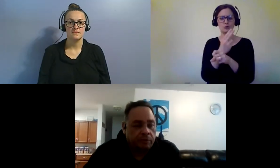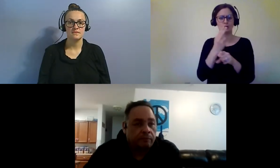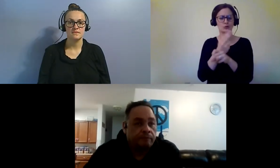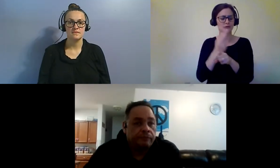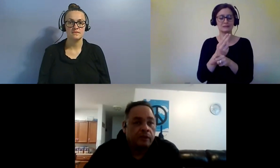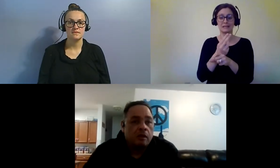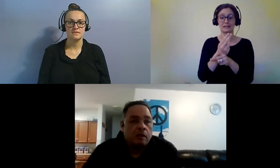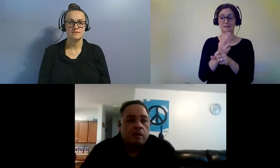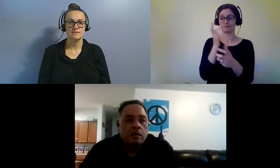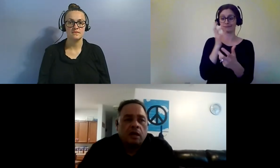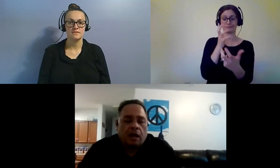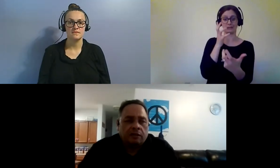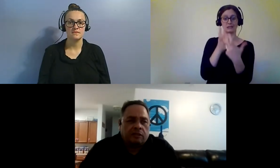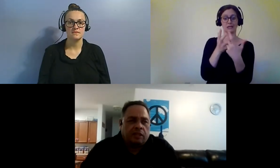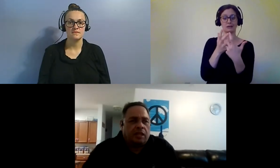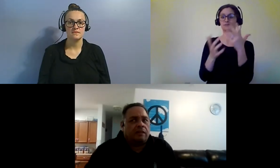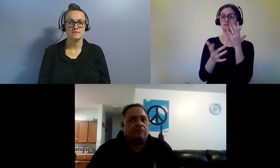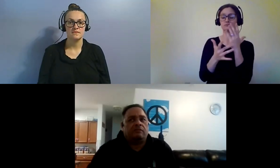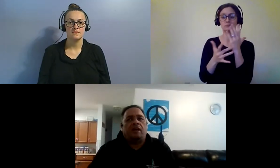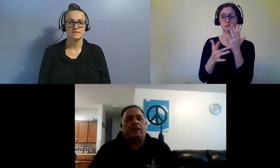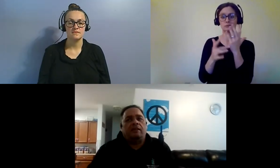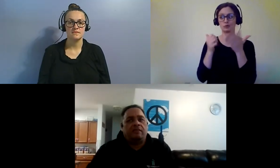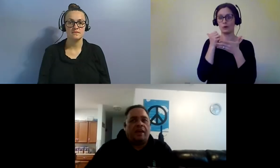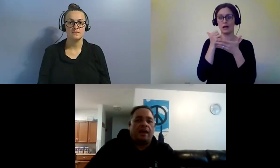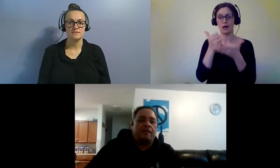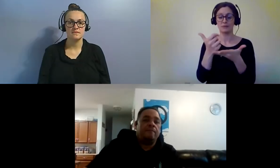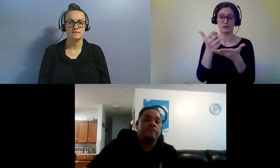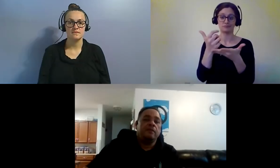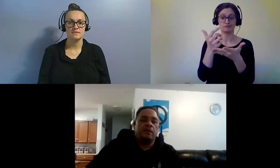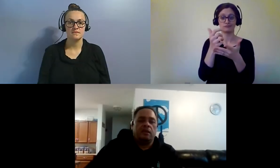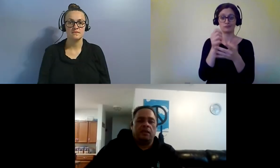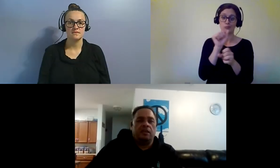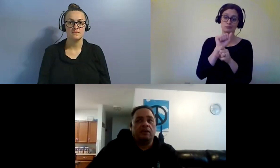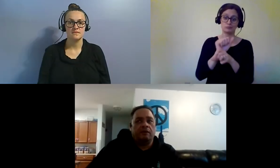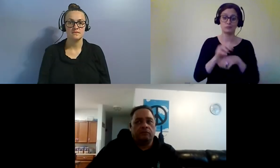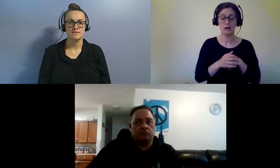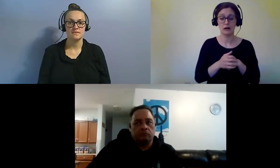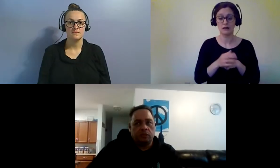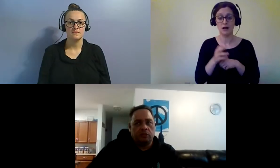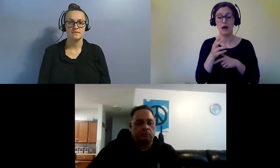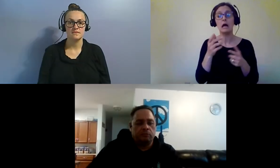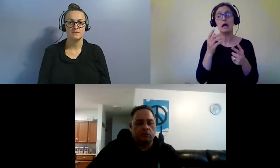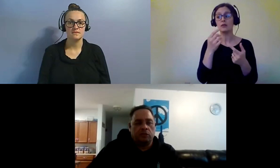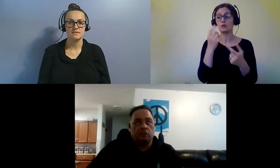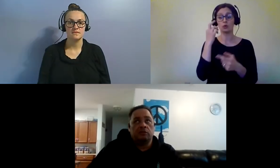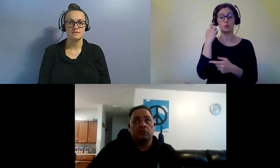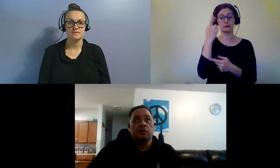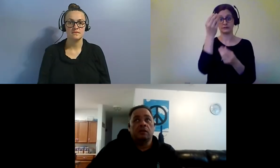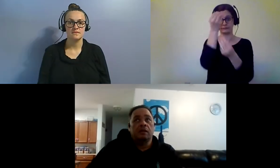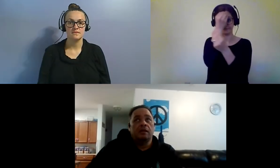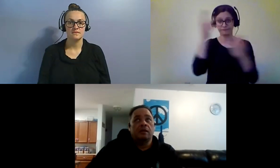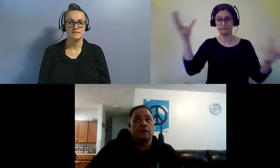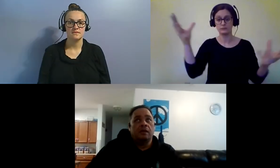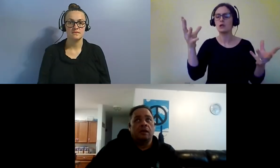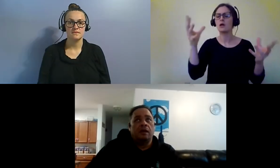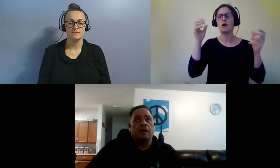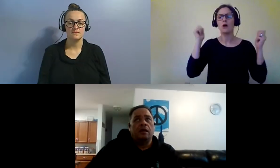equipment. I say that to say that any of us with disabilities